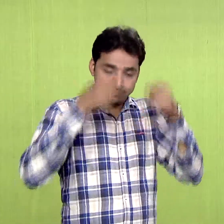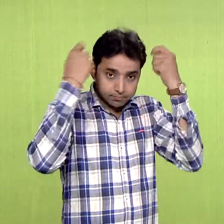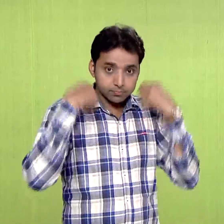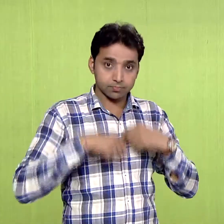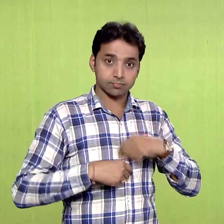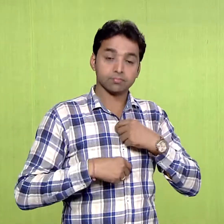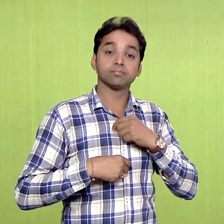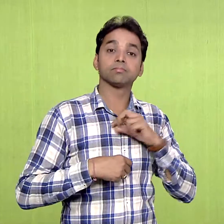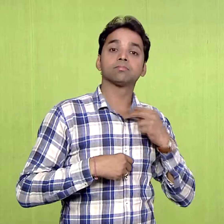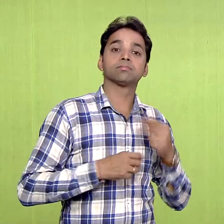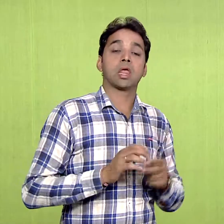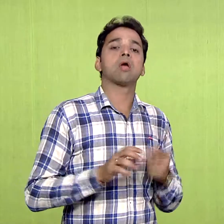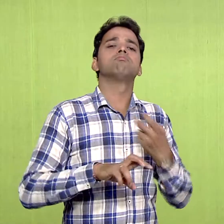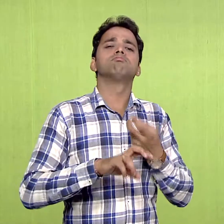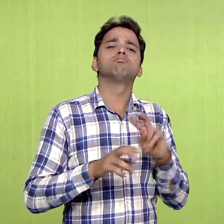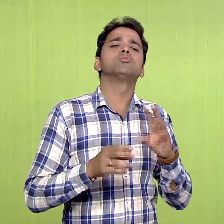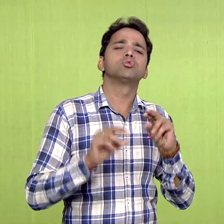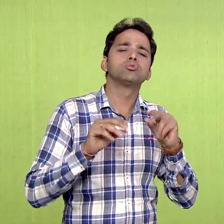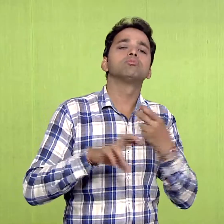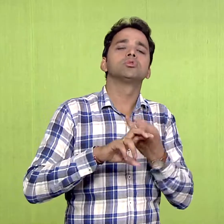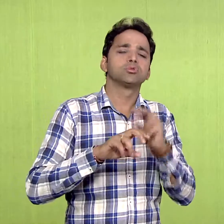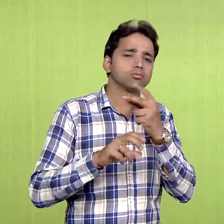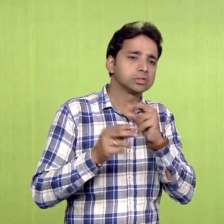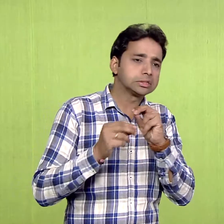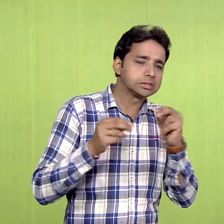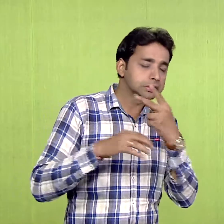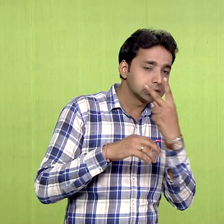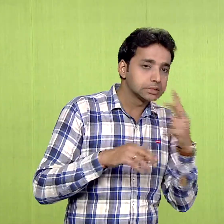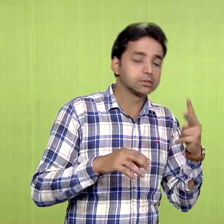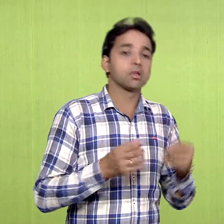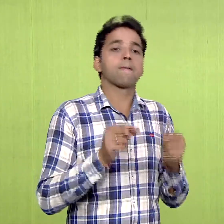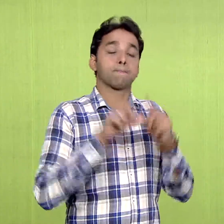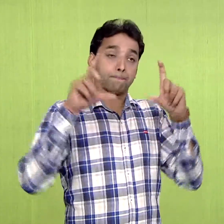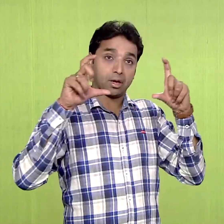soft stone seals with a pictorial script,